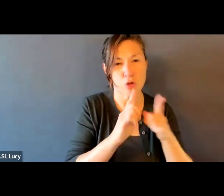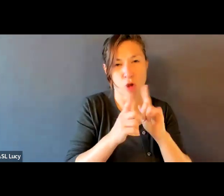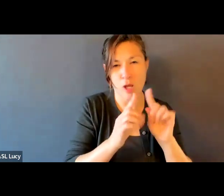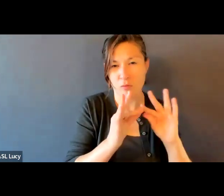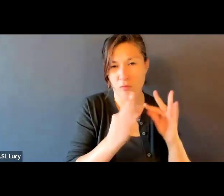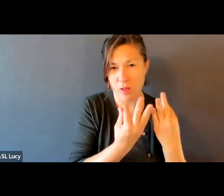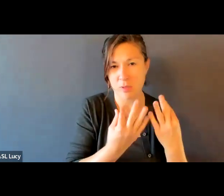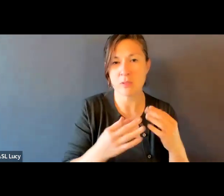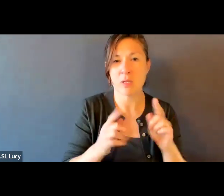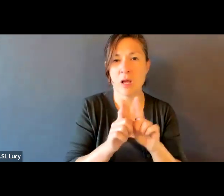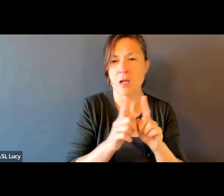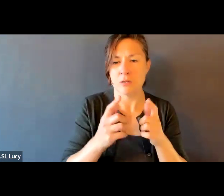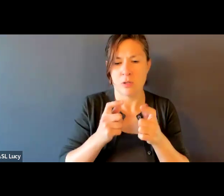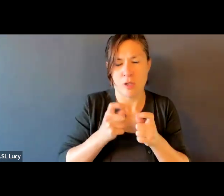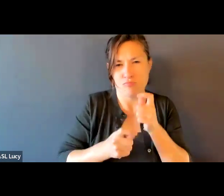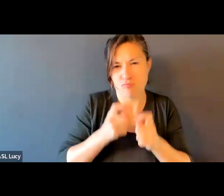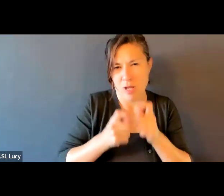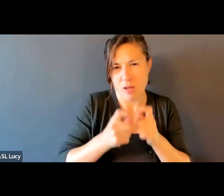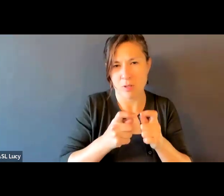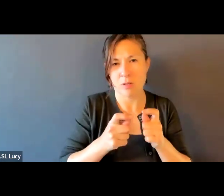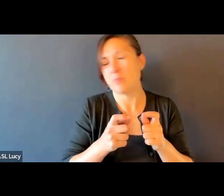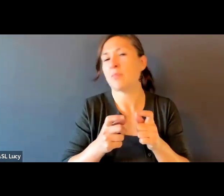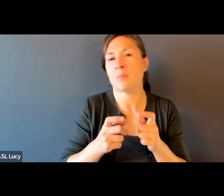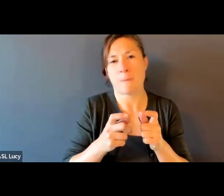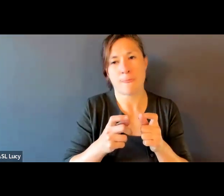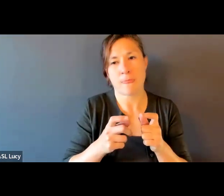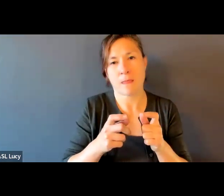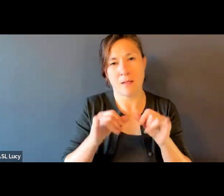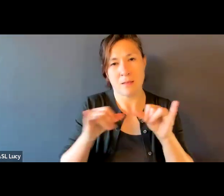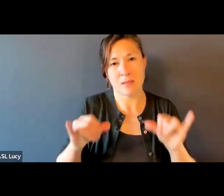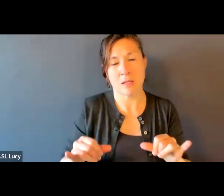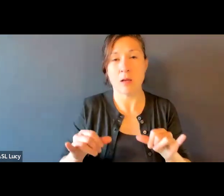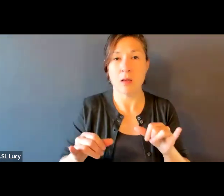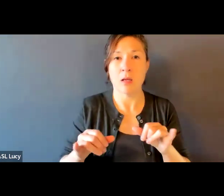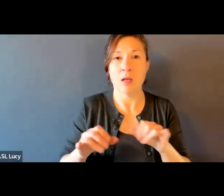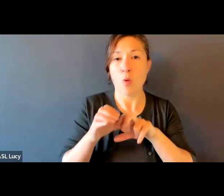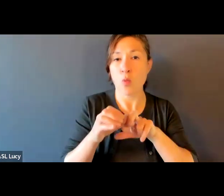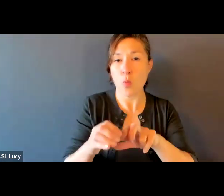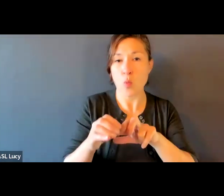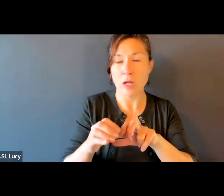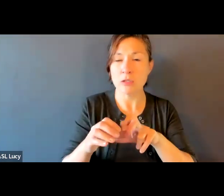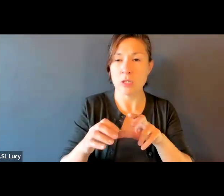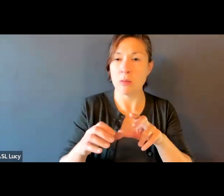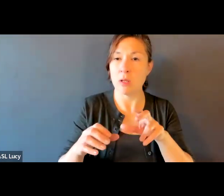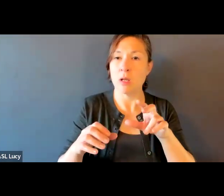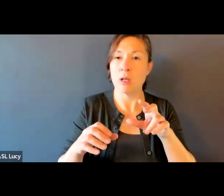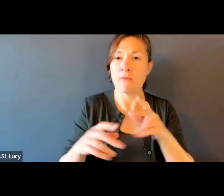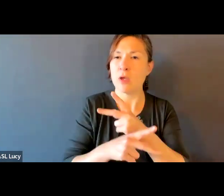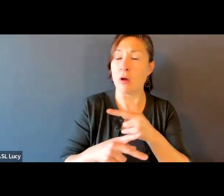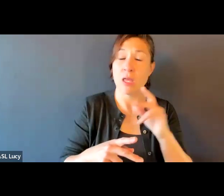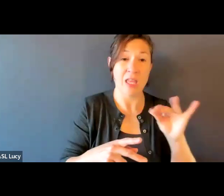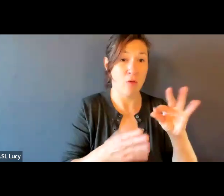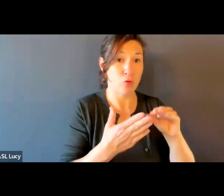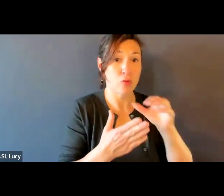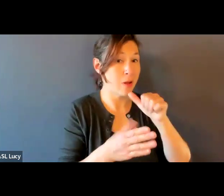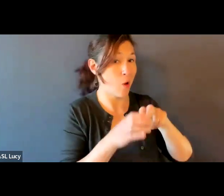working toward in terms of ridership relative to like when we know students are not riding the bus, being able to make